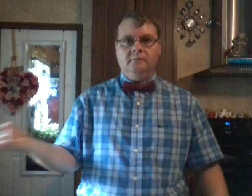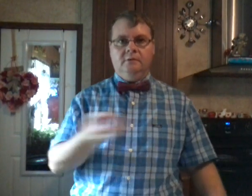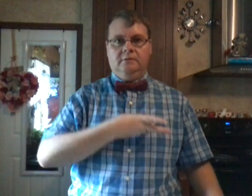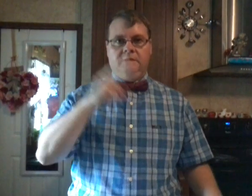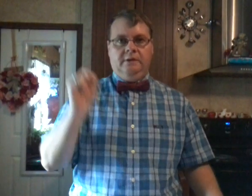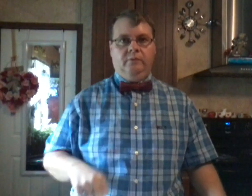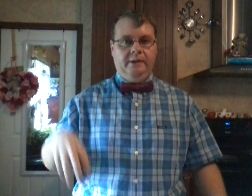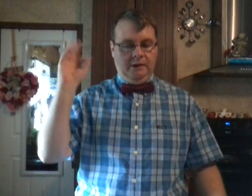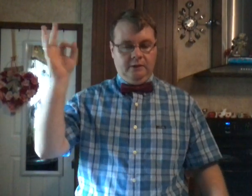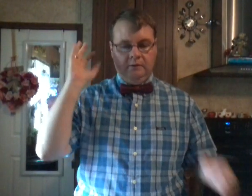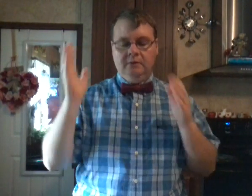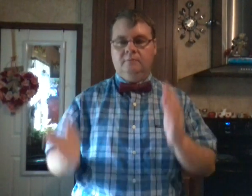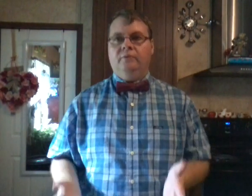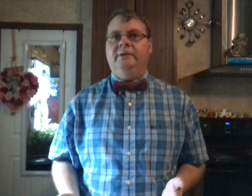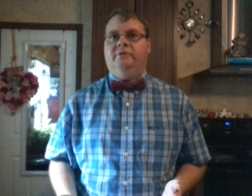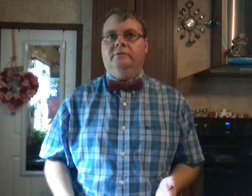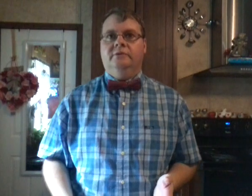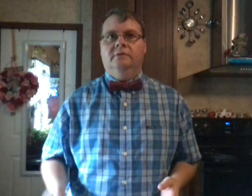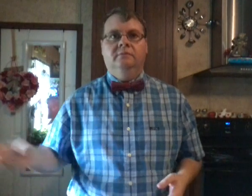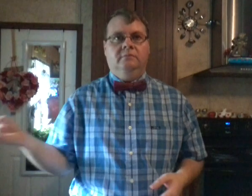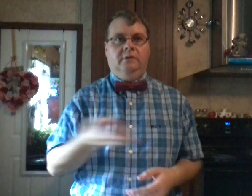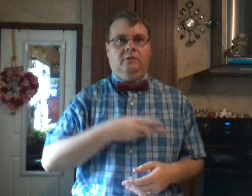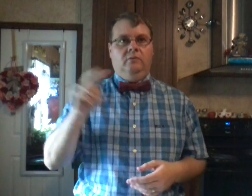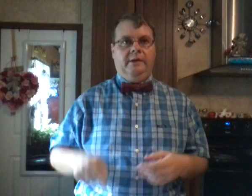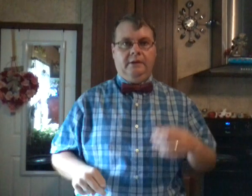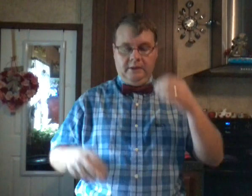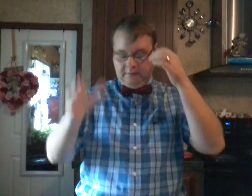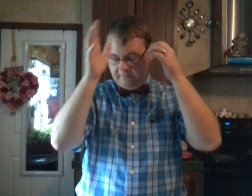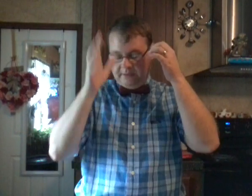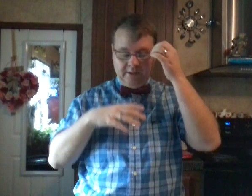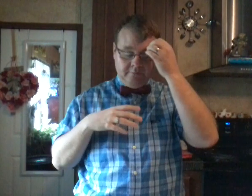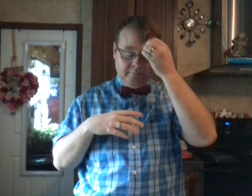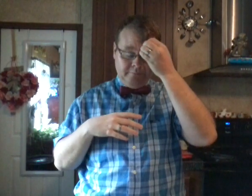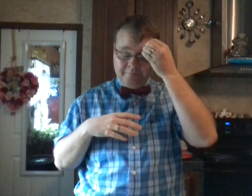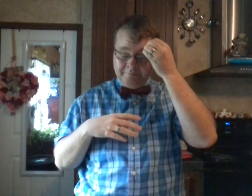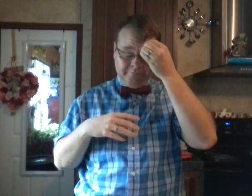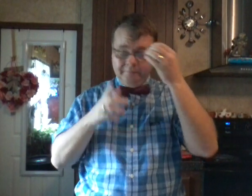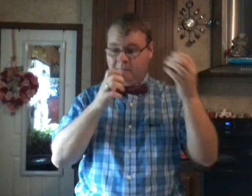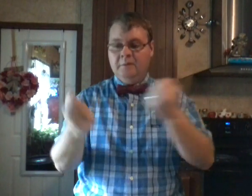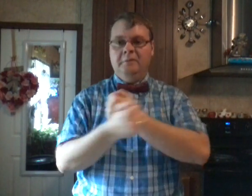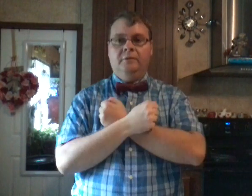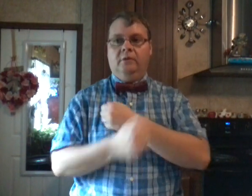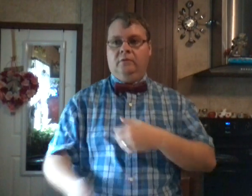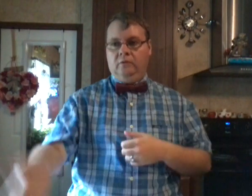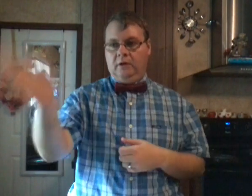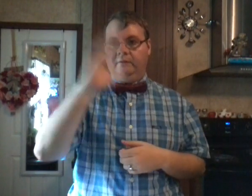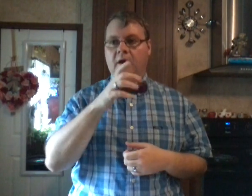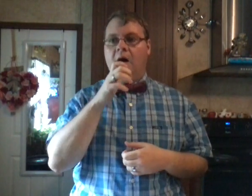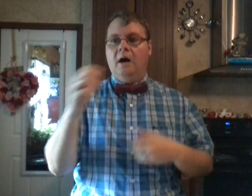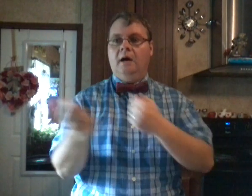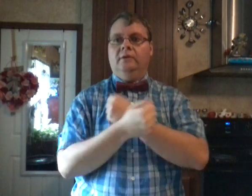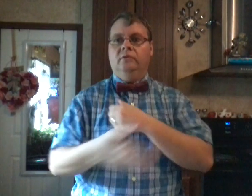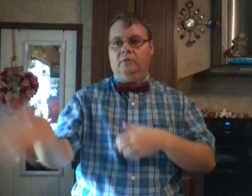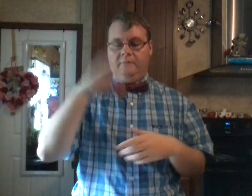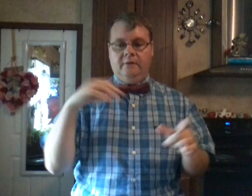Oh, see, we need preachers. You know, we need men. You know, who love God, who love